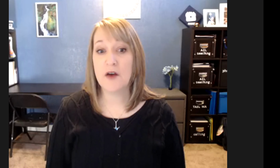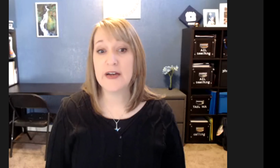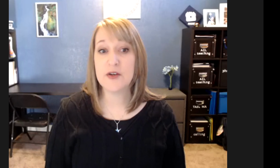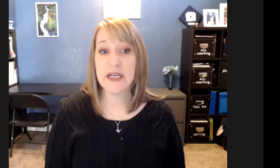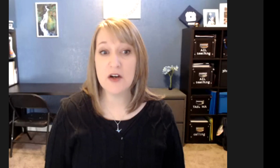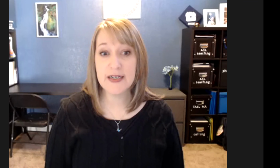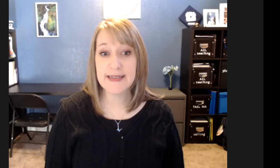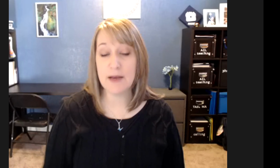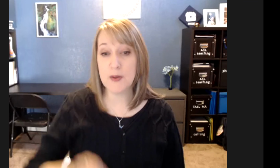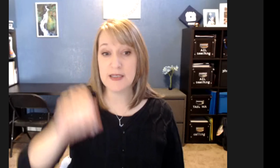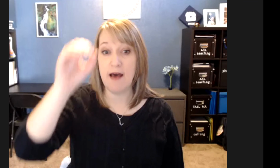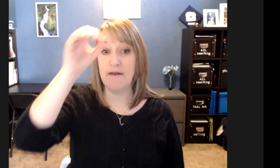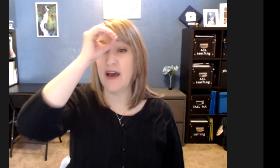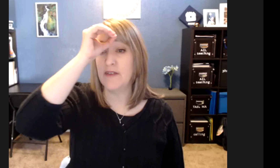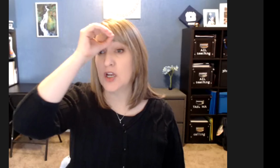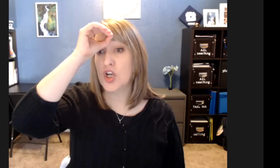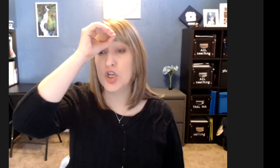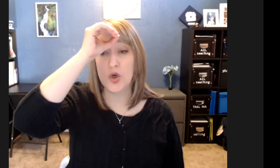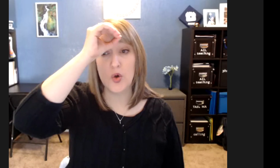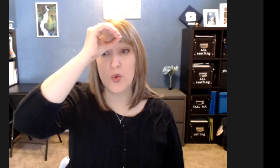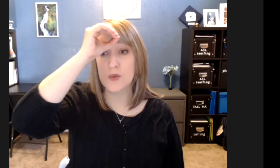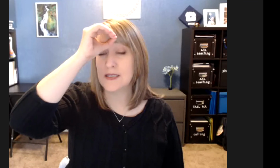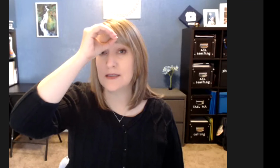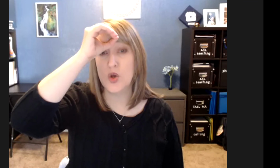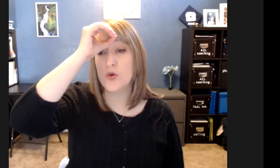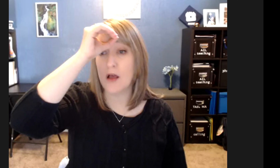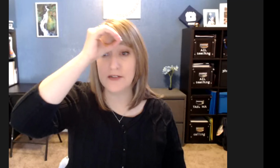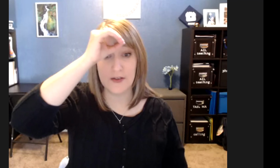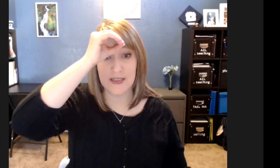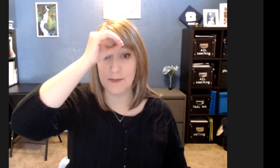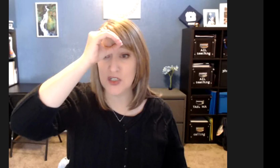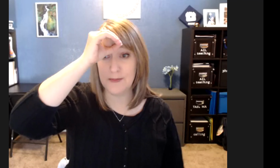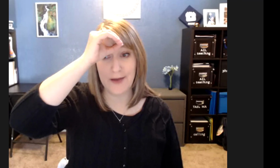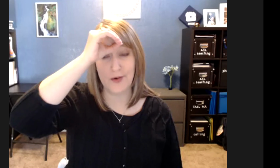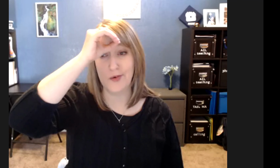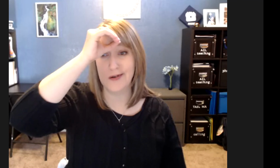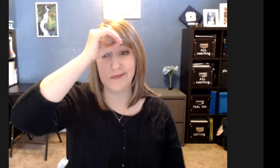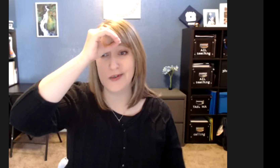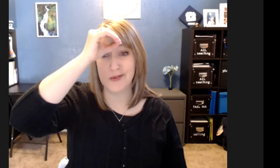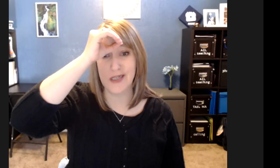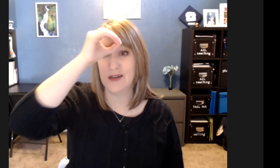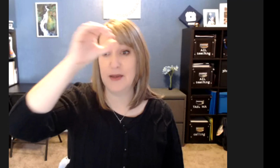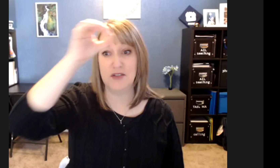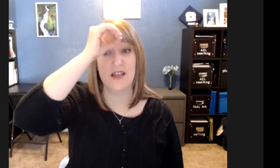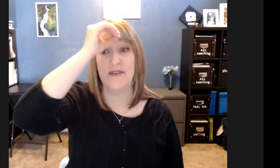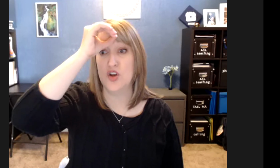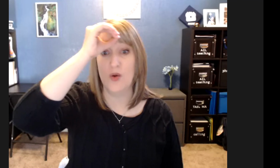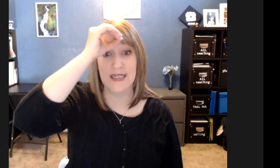All right, so here are examples of having no knowledge of subject matter or what we're talking about, just having no